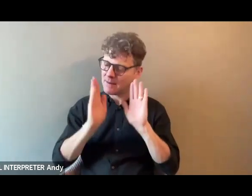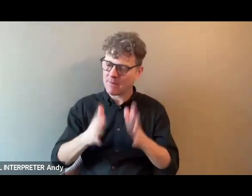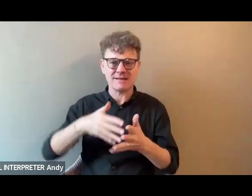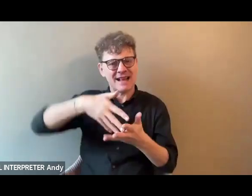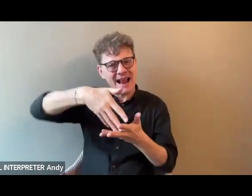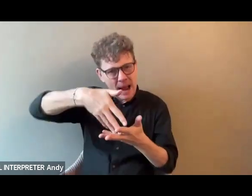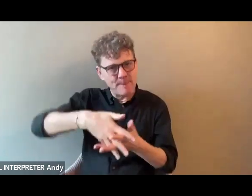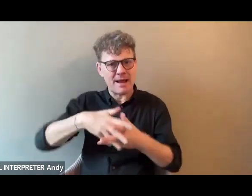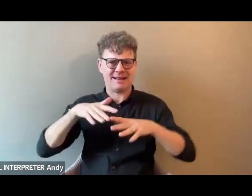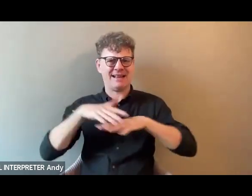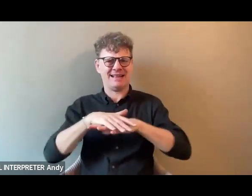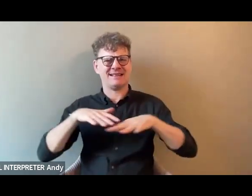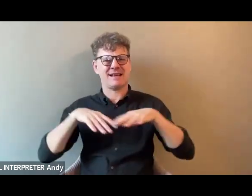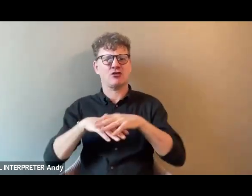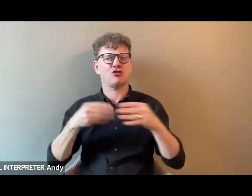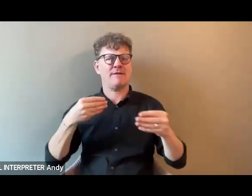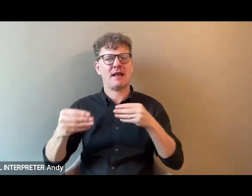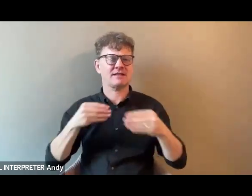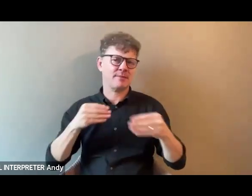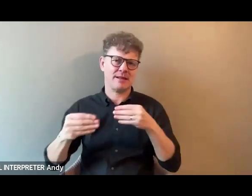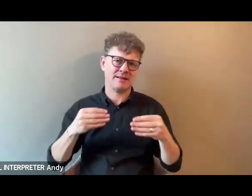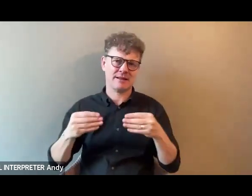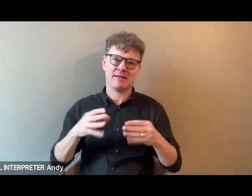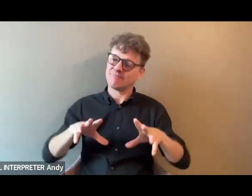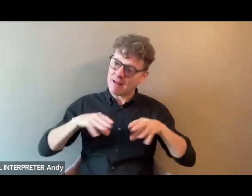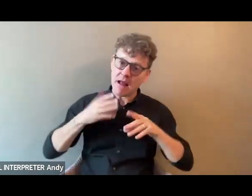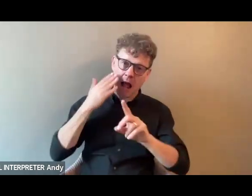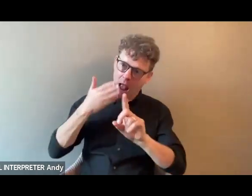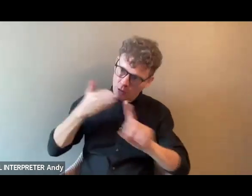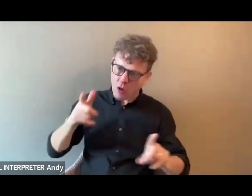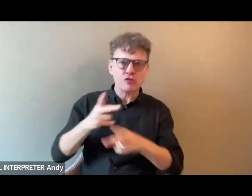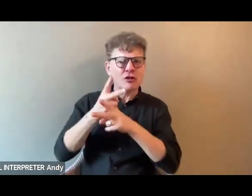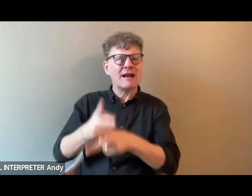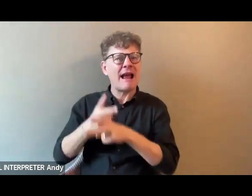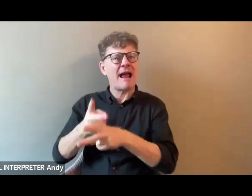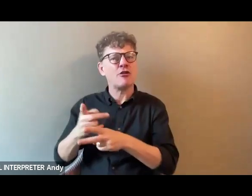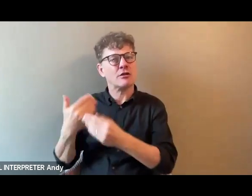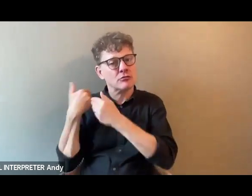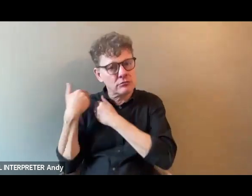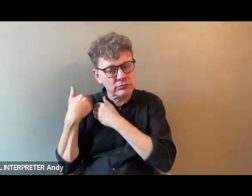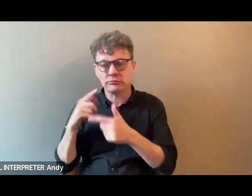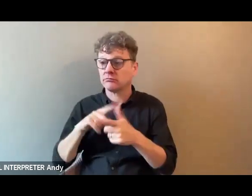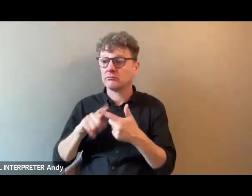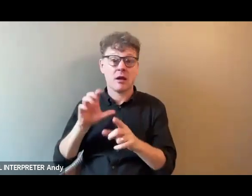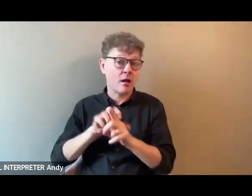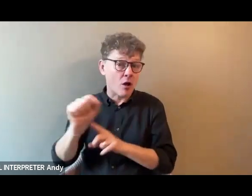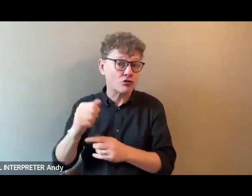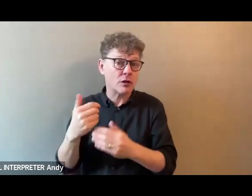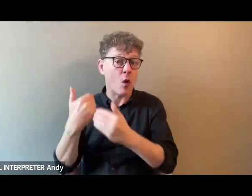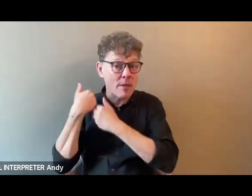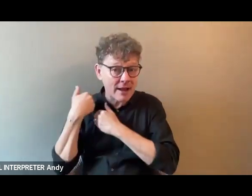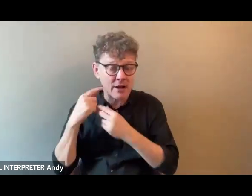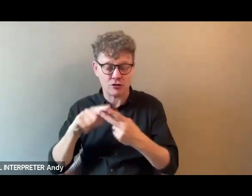intersectional flexibility, acknowledging caregiving duties, cultural obligations, and